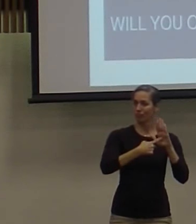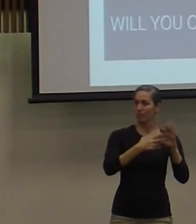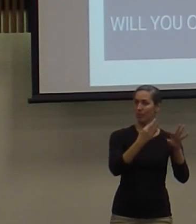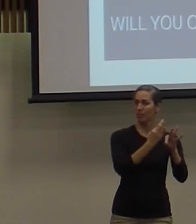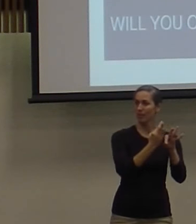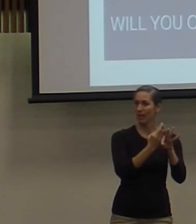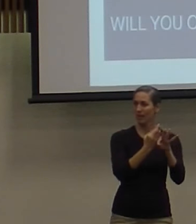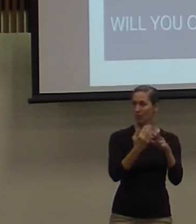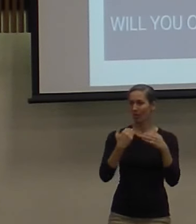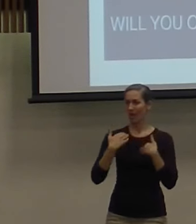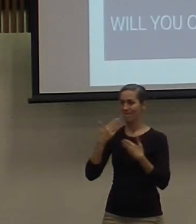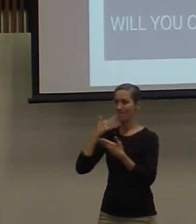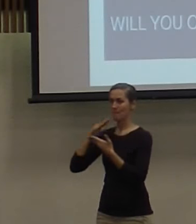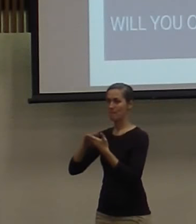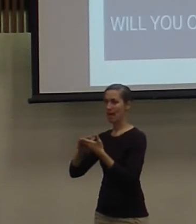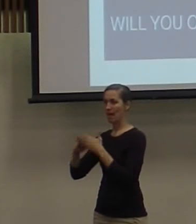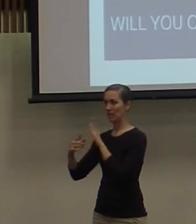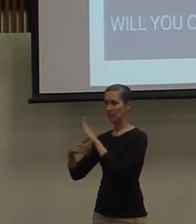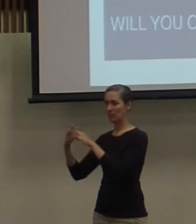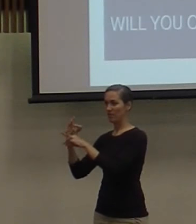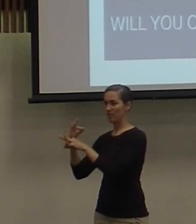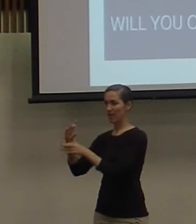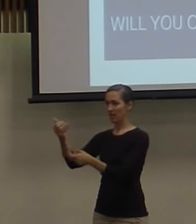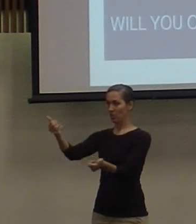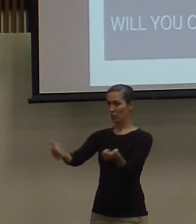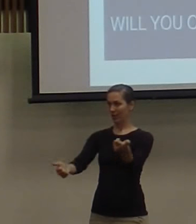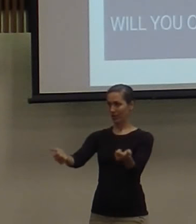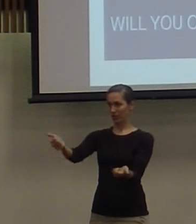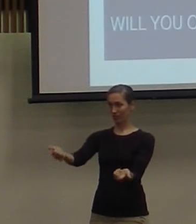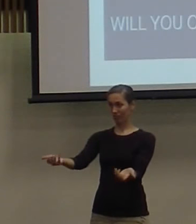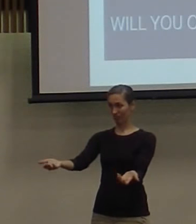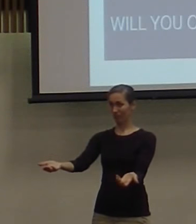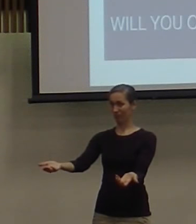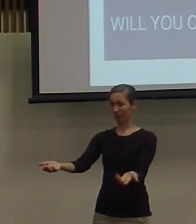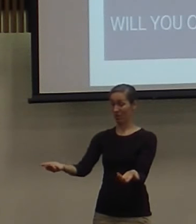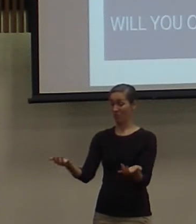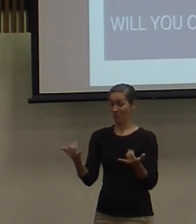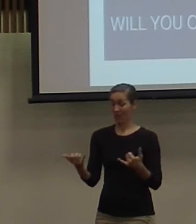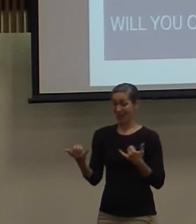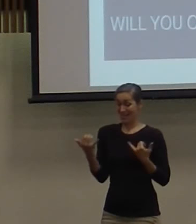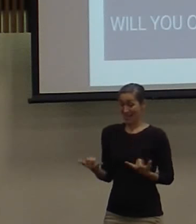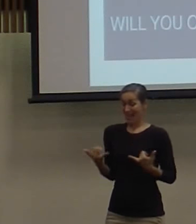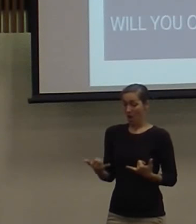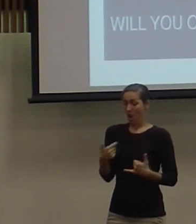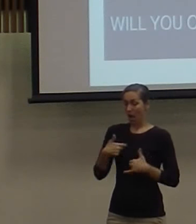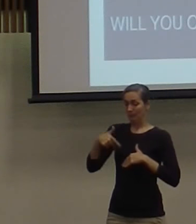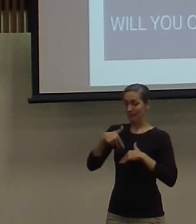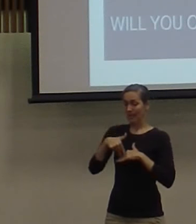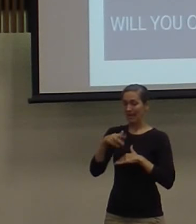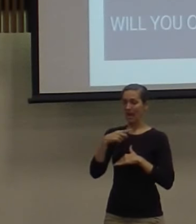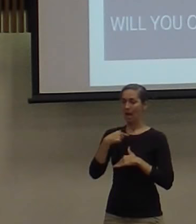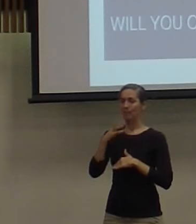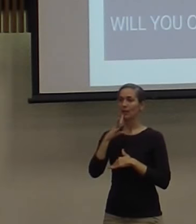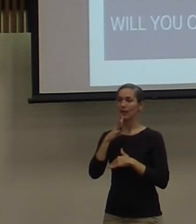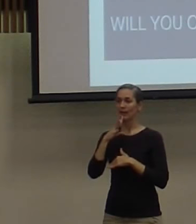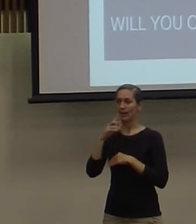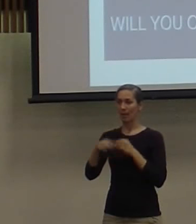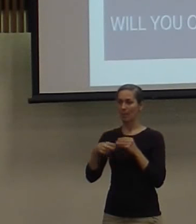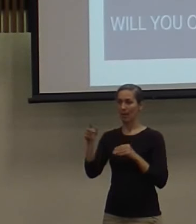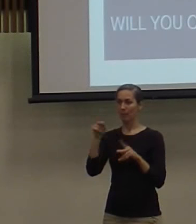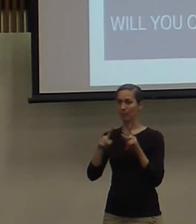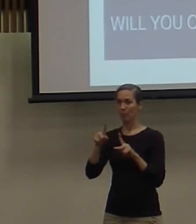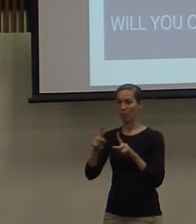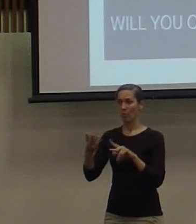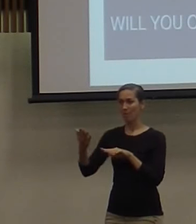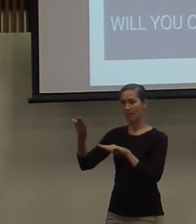bad example of faith. And that is true. Right now, I stand before you and I'm talking about those who have gone before me in the